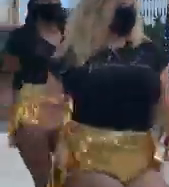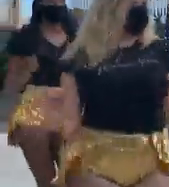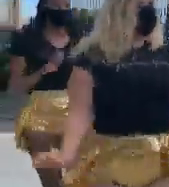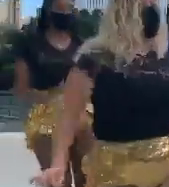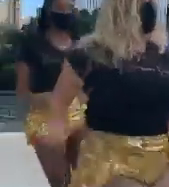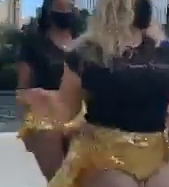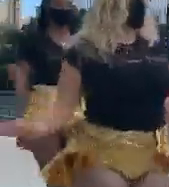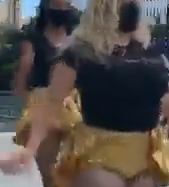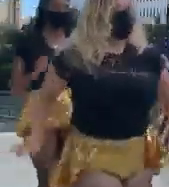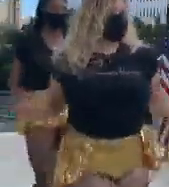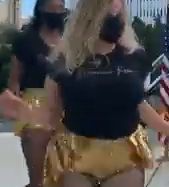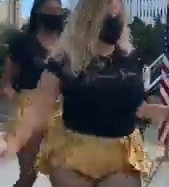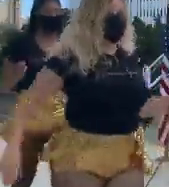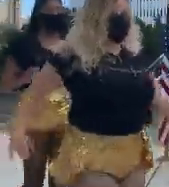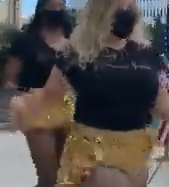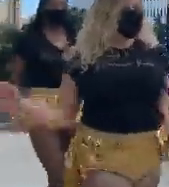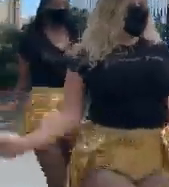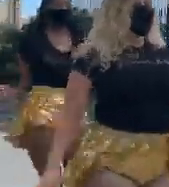duele una pena